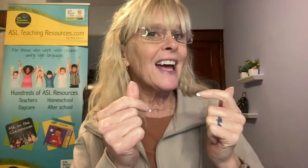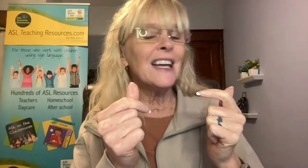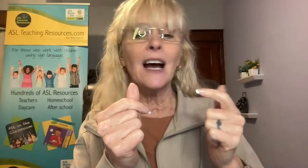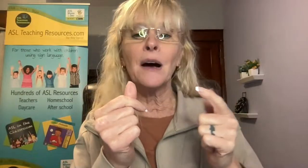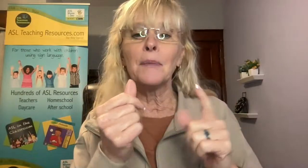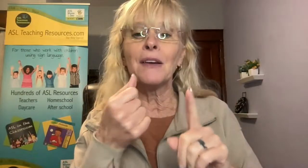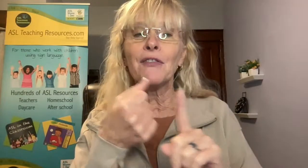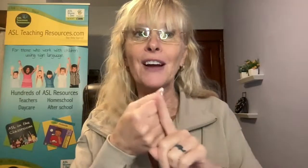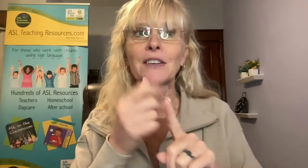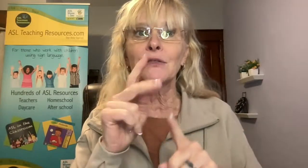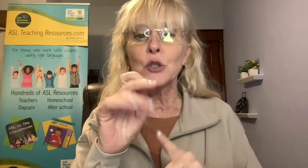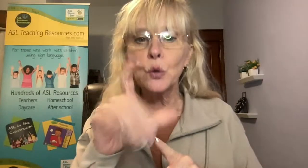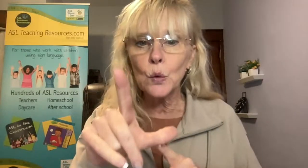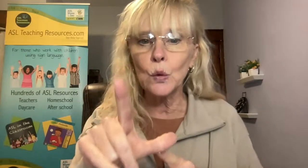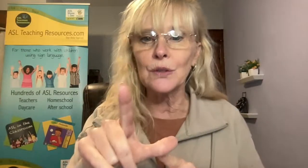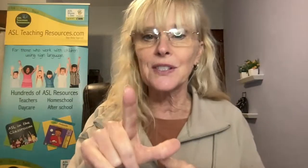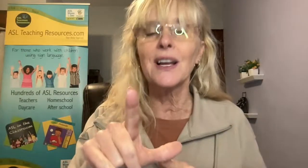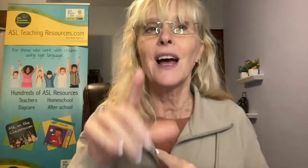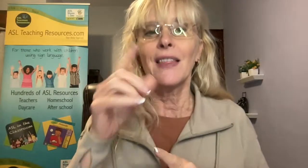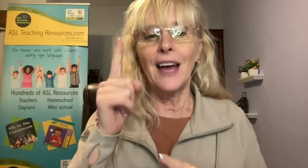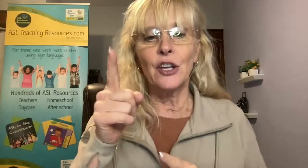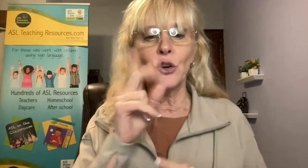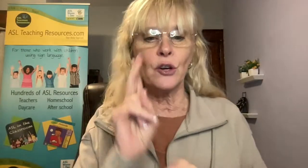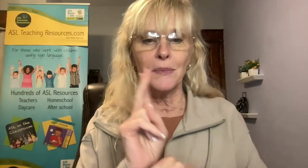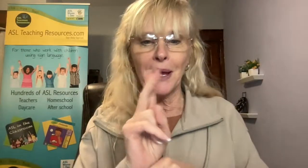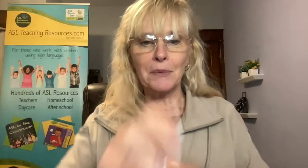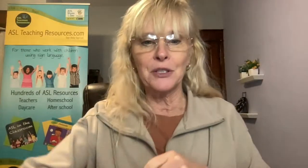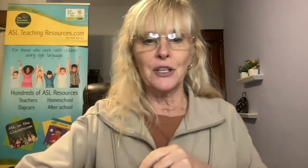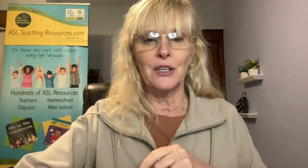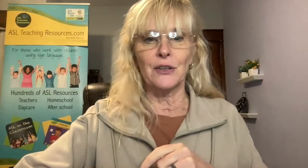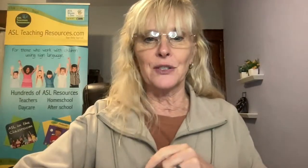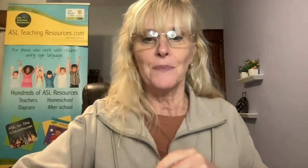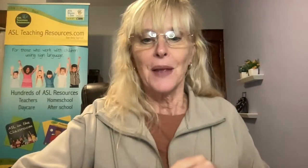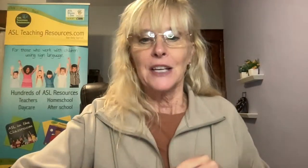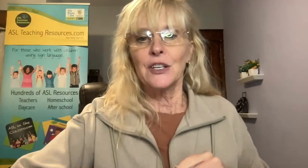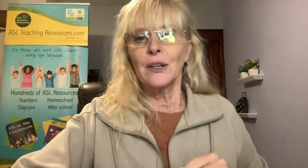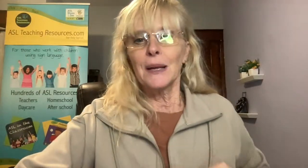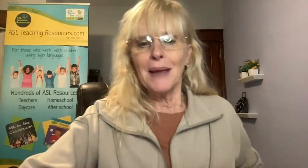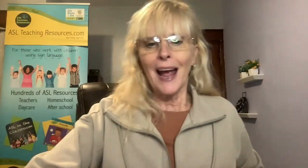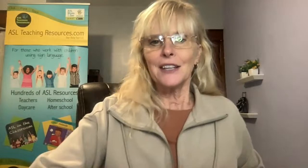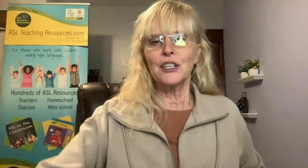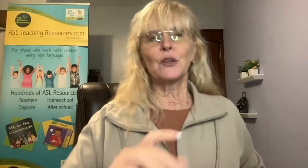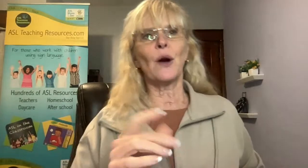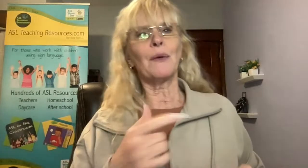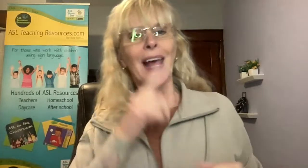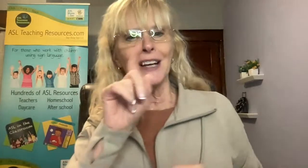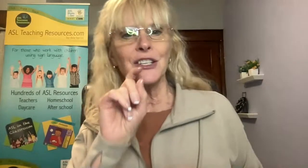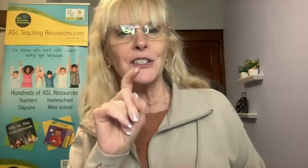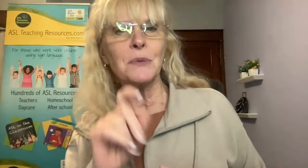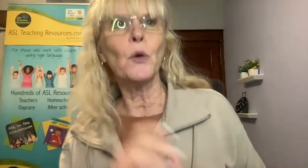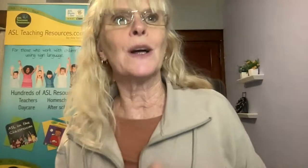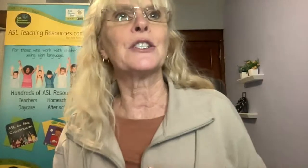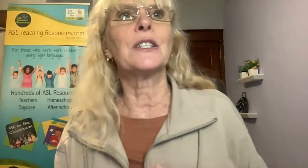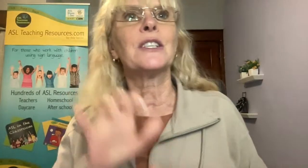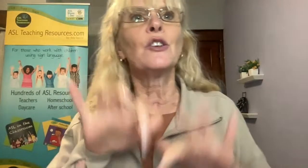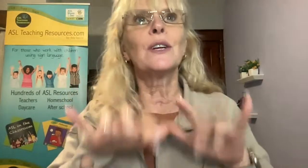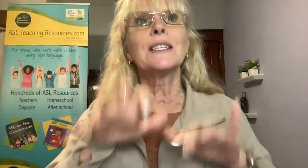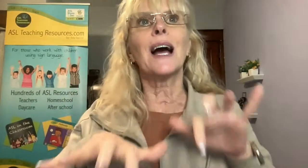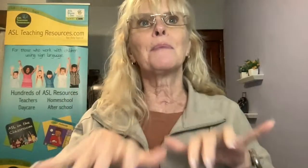and effective tools that you're going to be able to use. So I want to ask you some questions, and you can type this